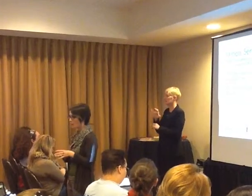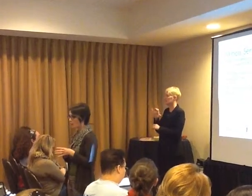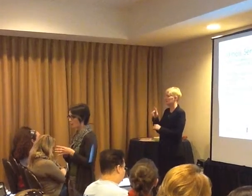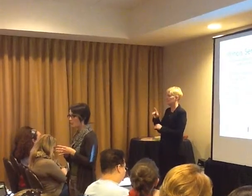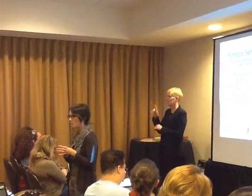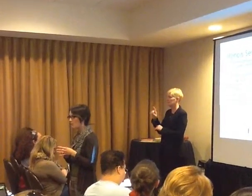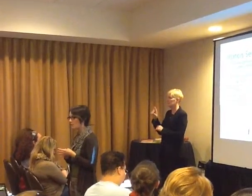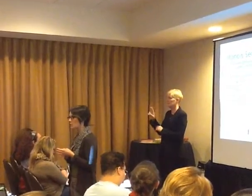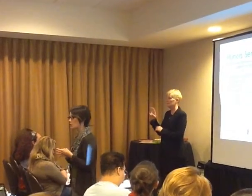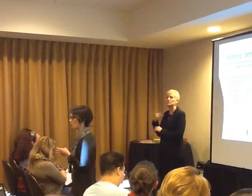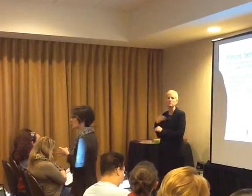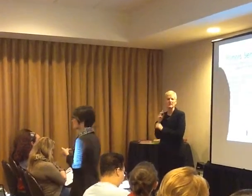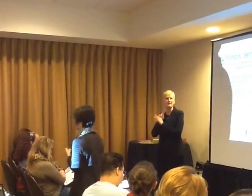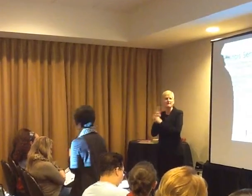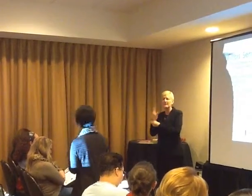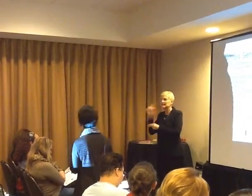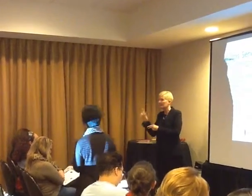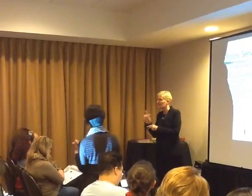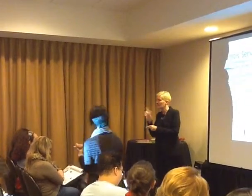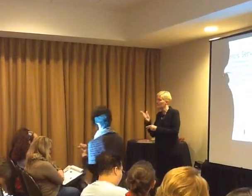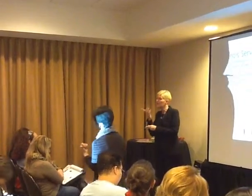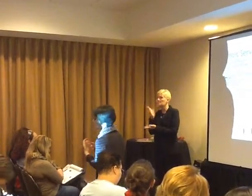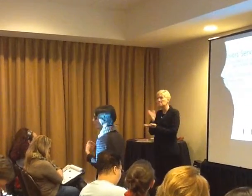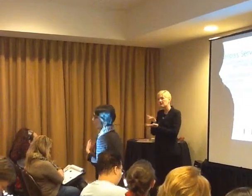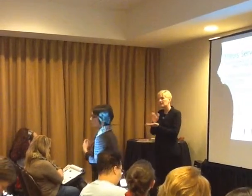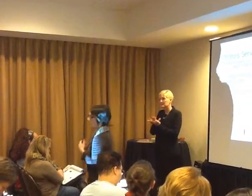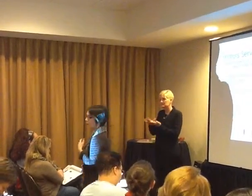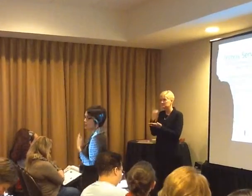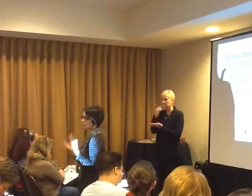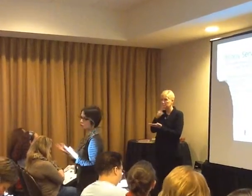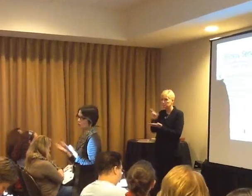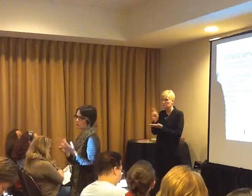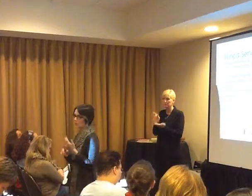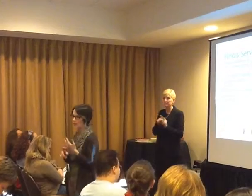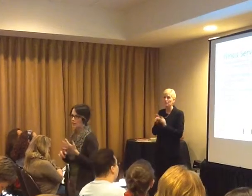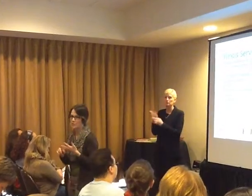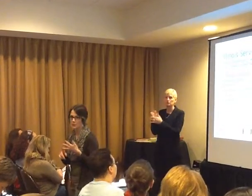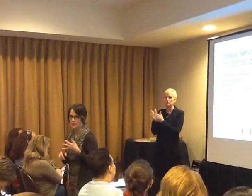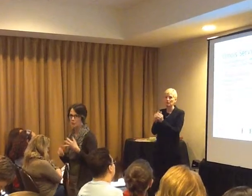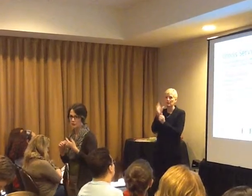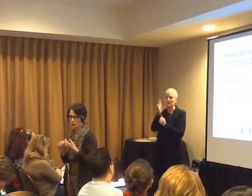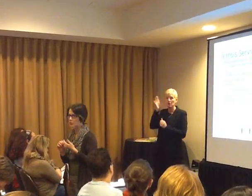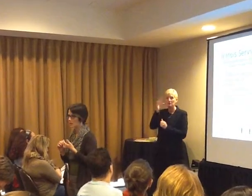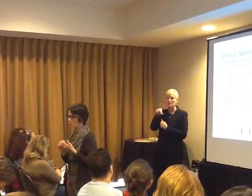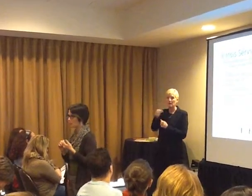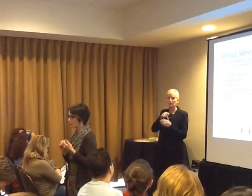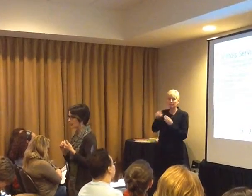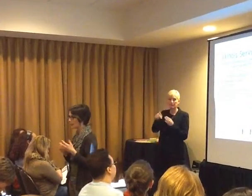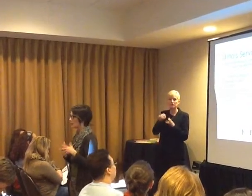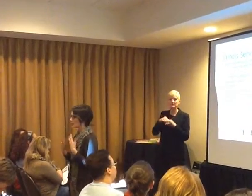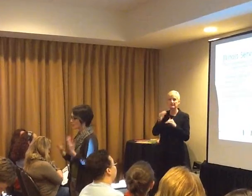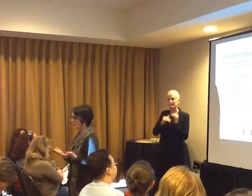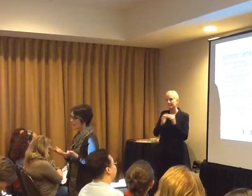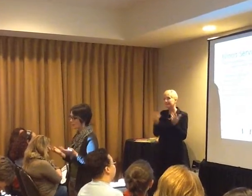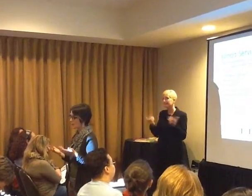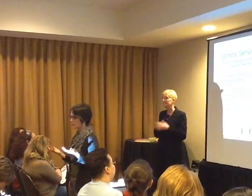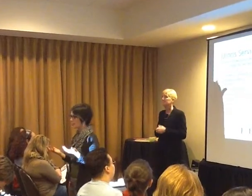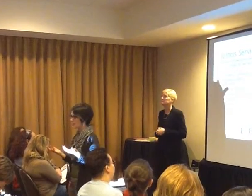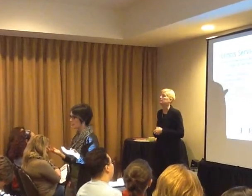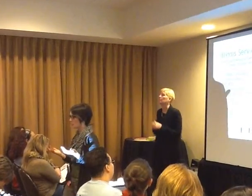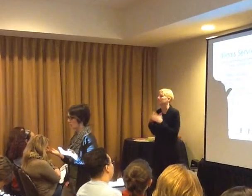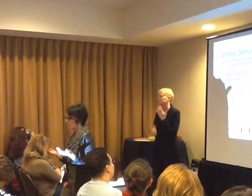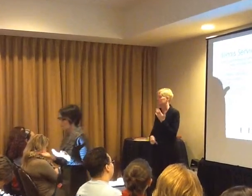lending library with a lot of materials that might be good for you, or also to share with parents or other professionals in the building. So a lot of